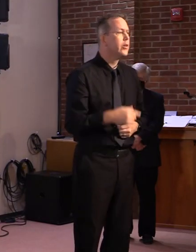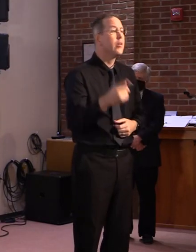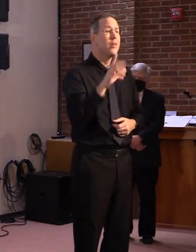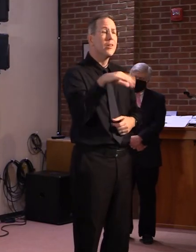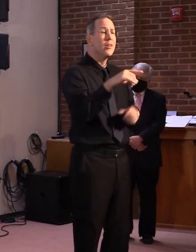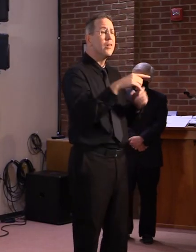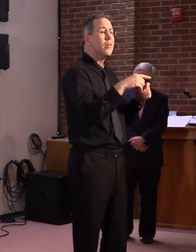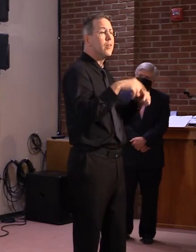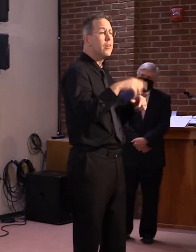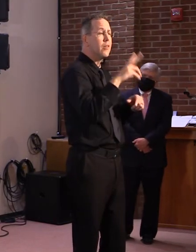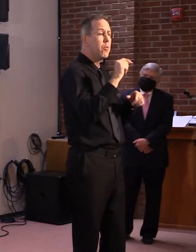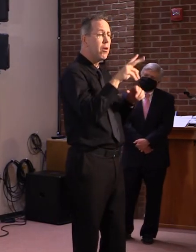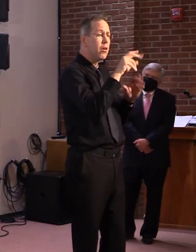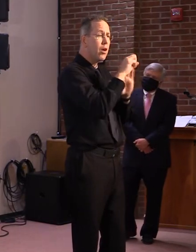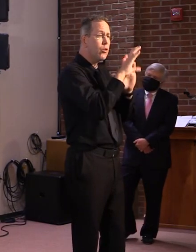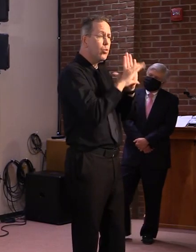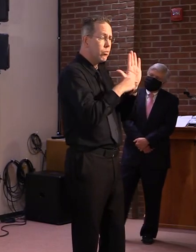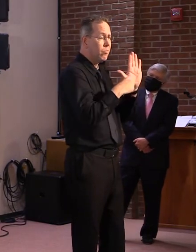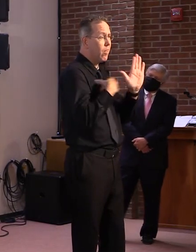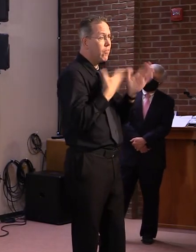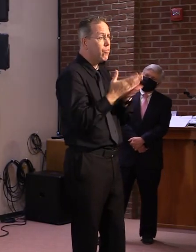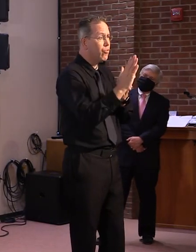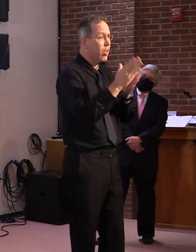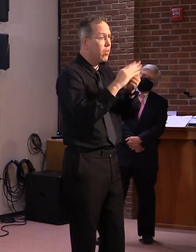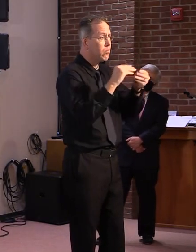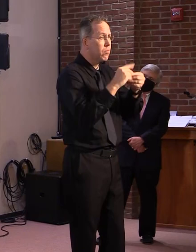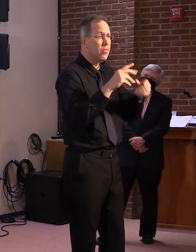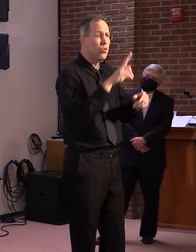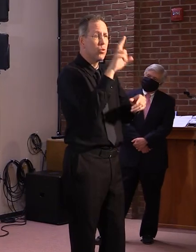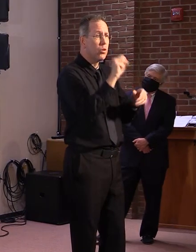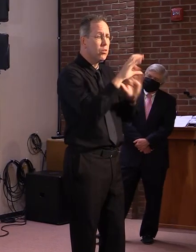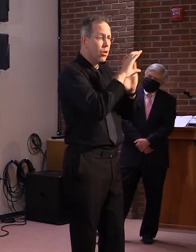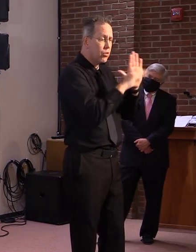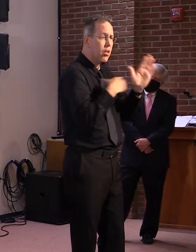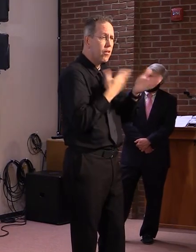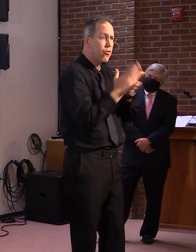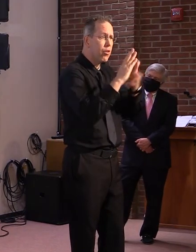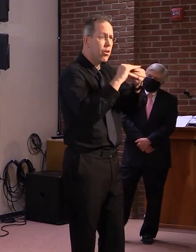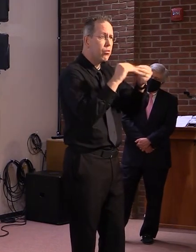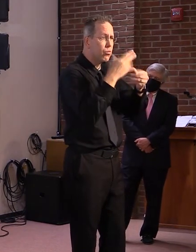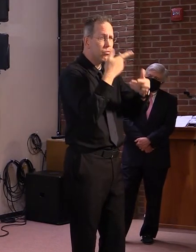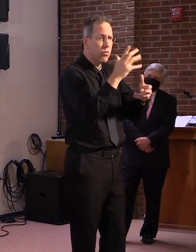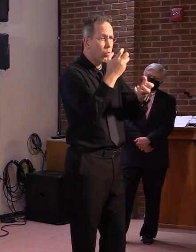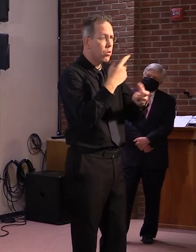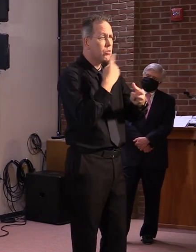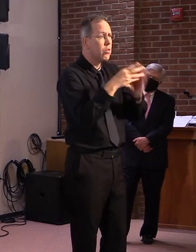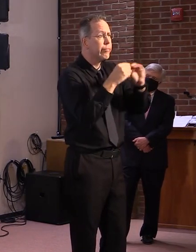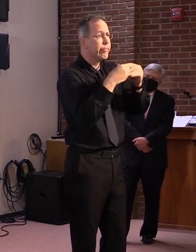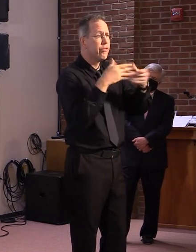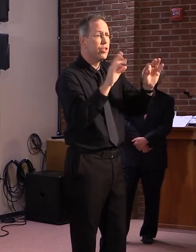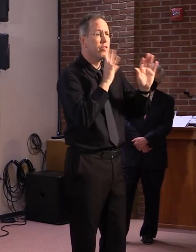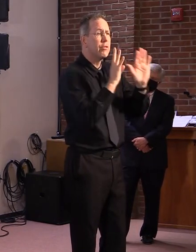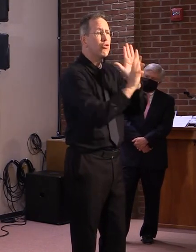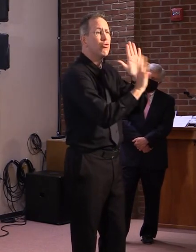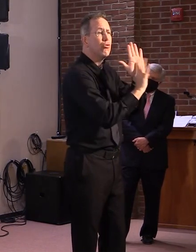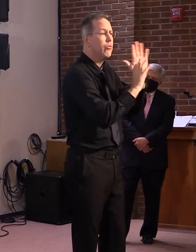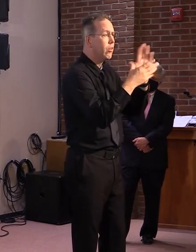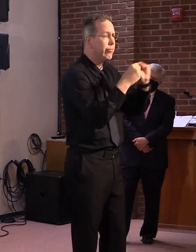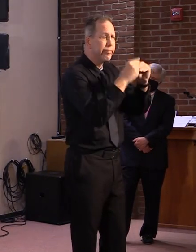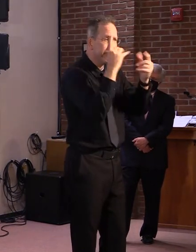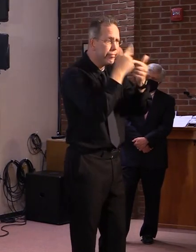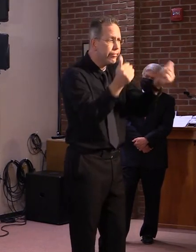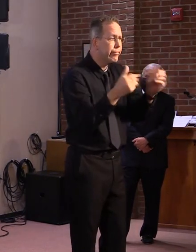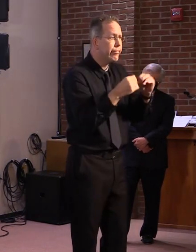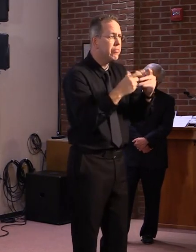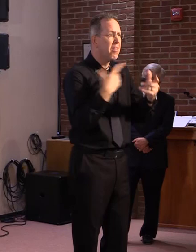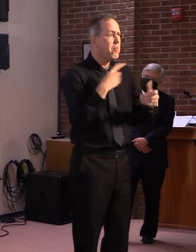more disruption, but we are asking them to wear masks, try and social distance as much as possible. And for the most part, I'm seeing that,